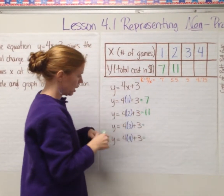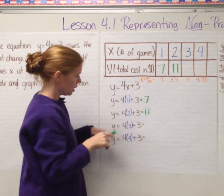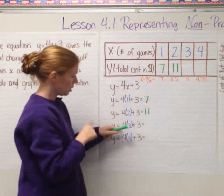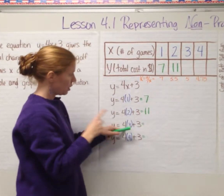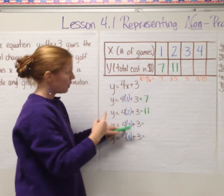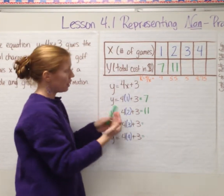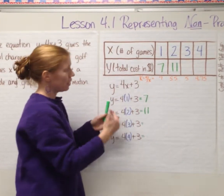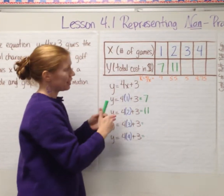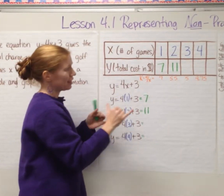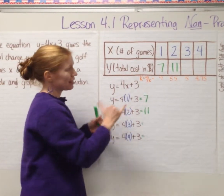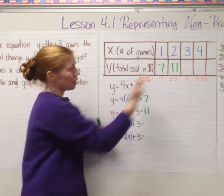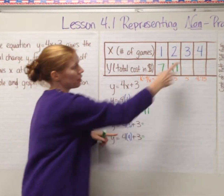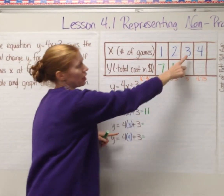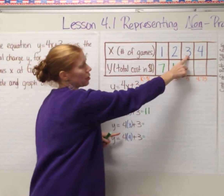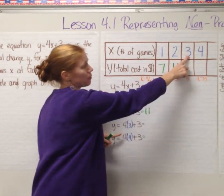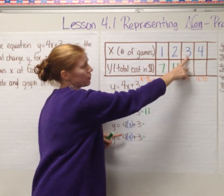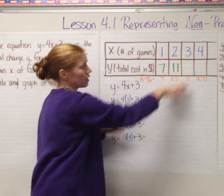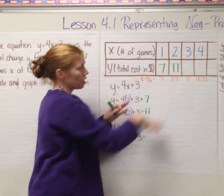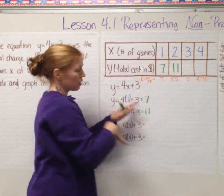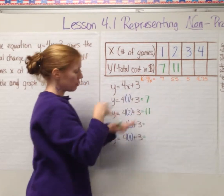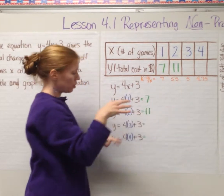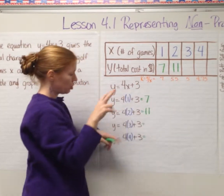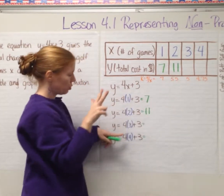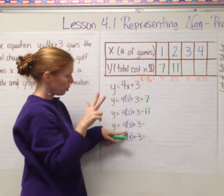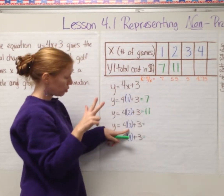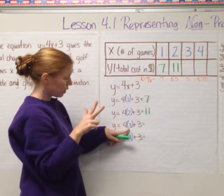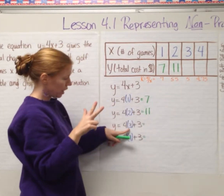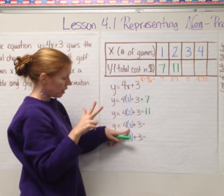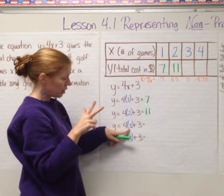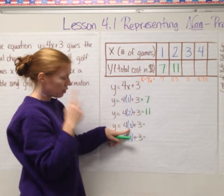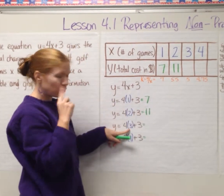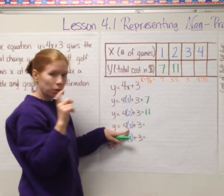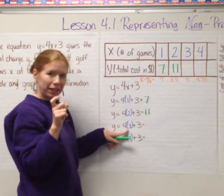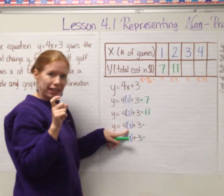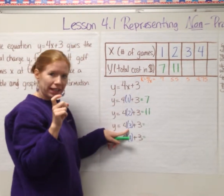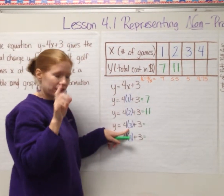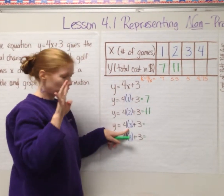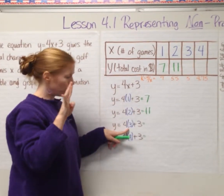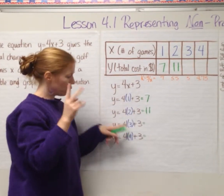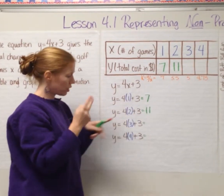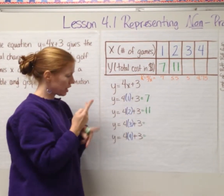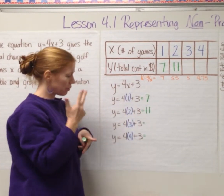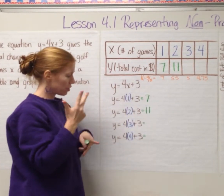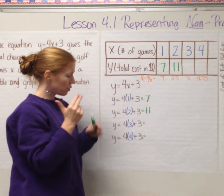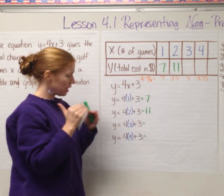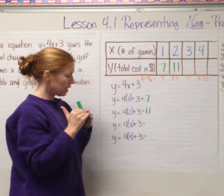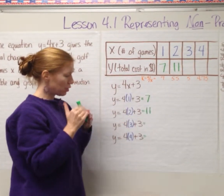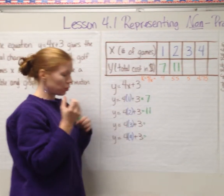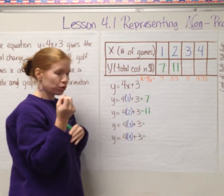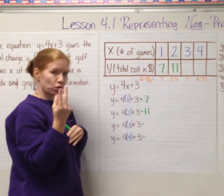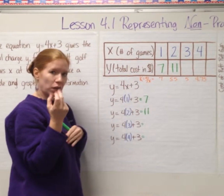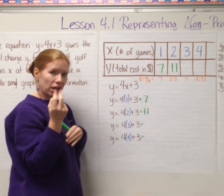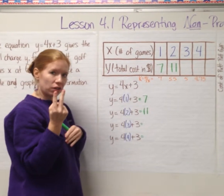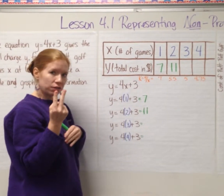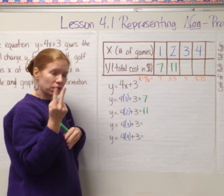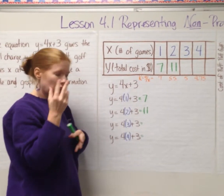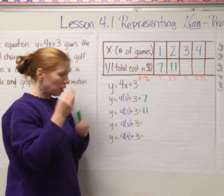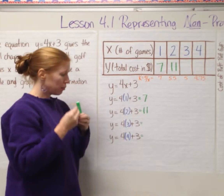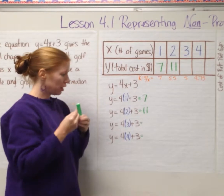Okay, then again, same thing. Substitute 3 for my x. So 4 times 3 equals 12,